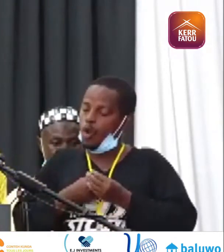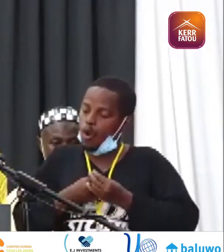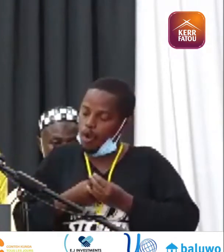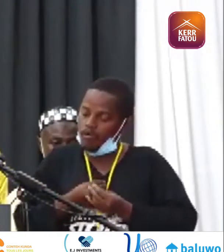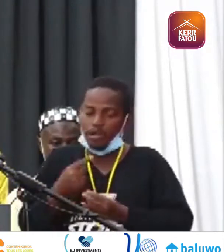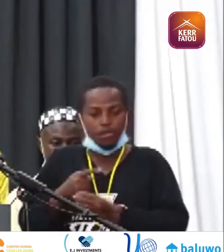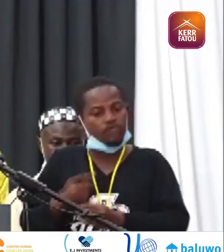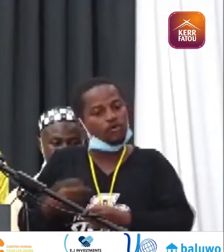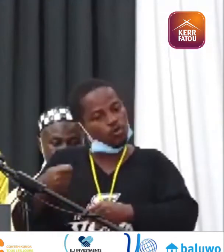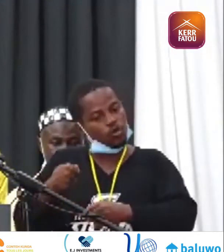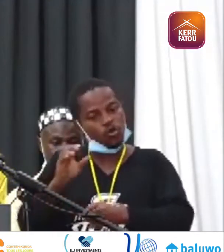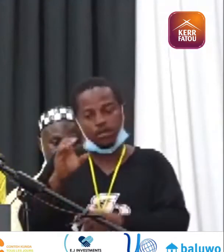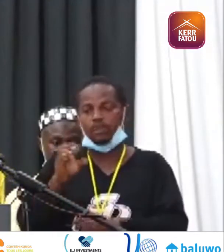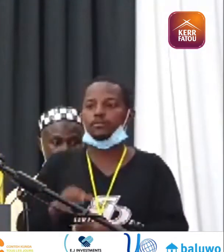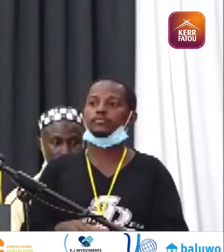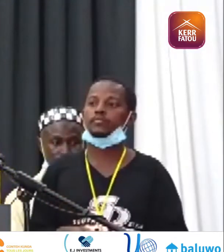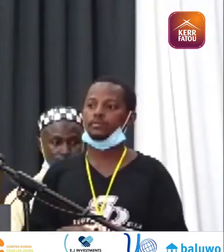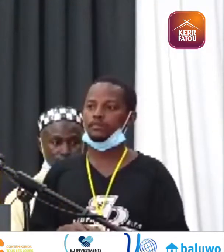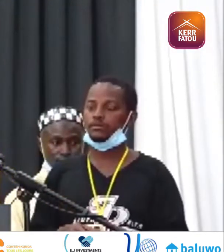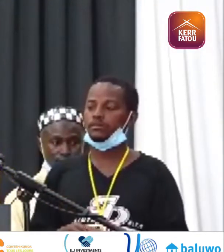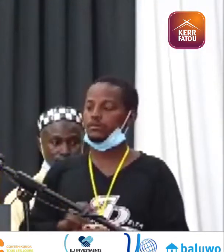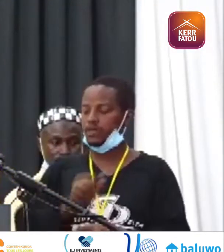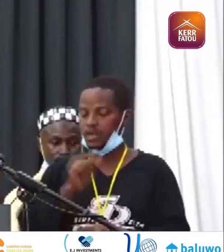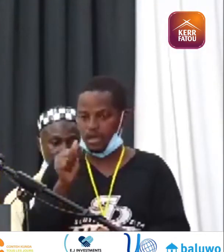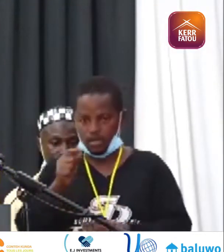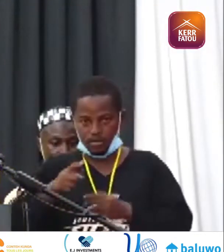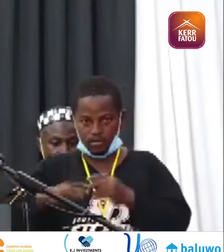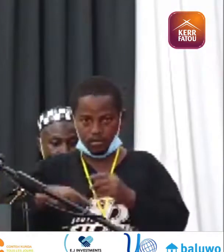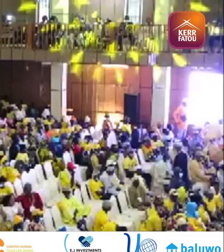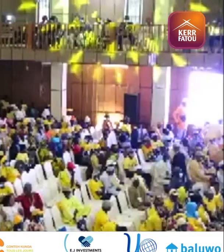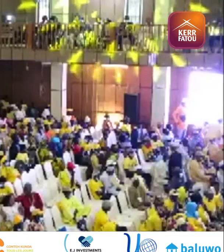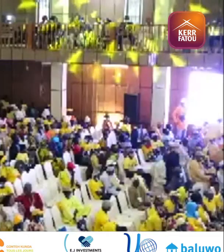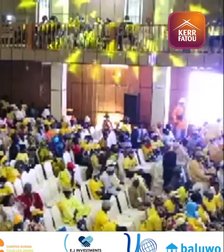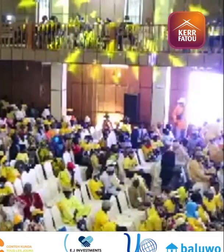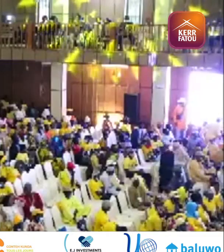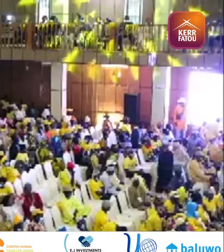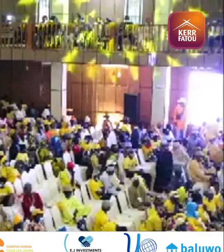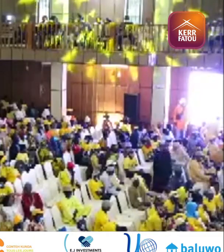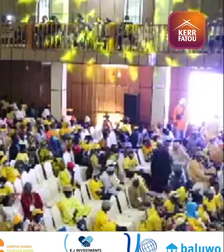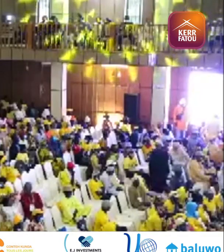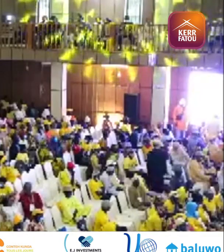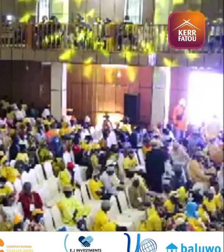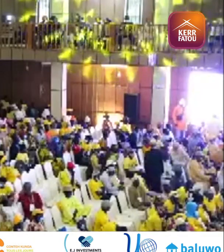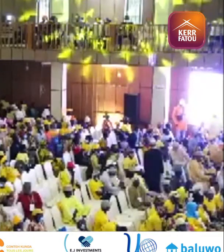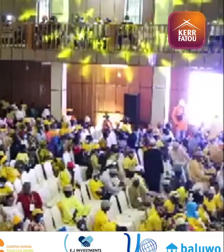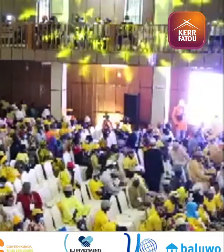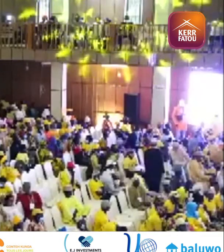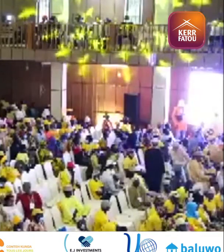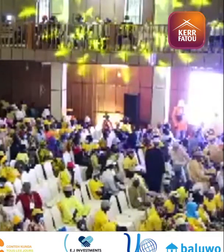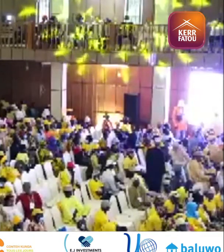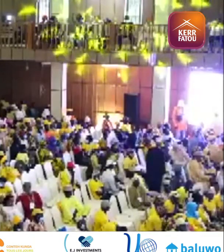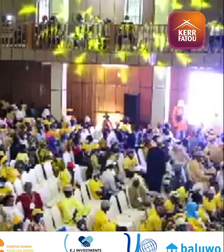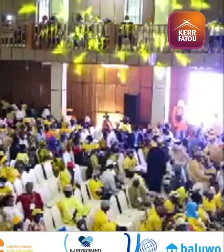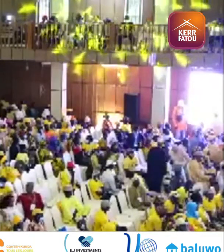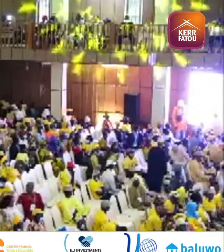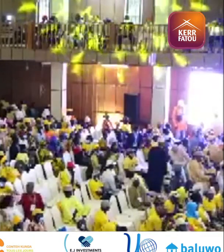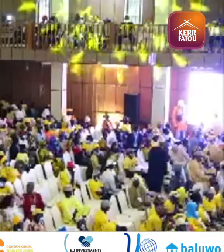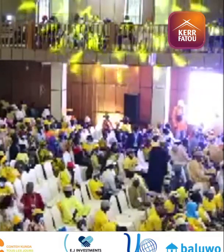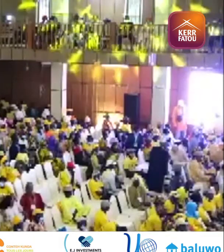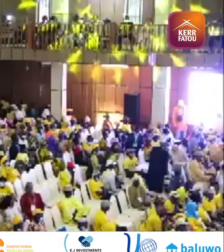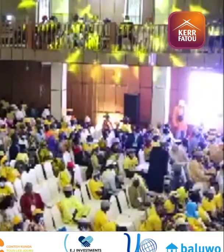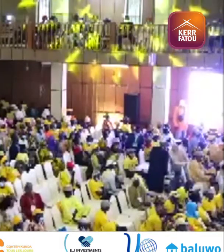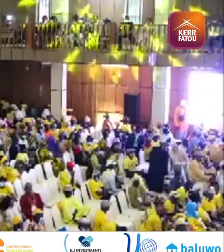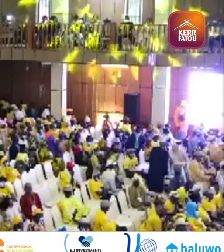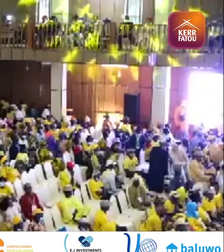Gambians for their country and the unquenched thirst for democracy, rule of law, end